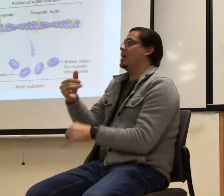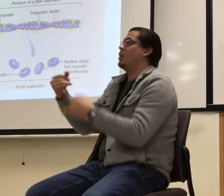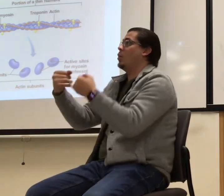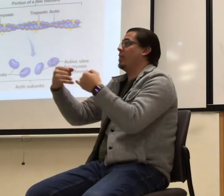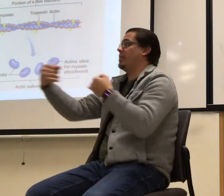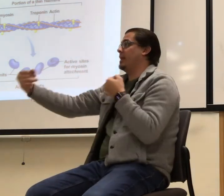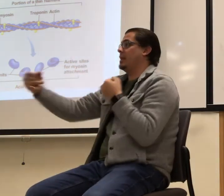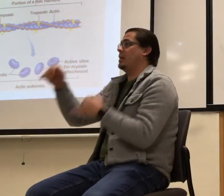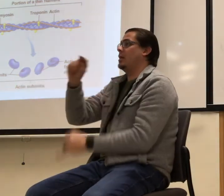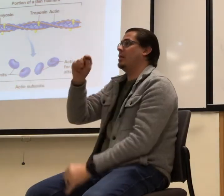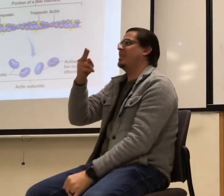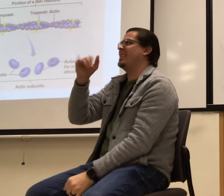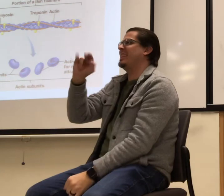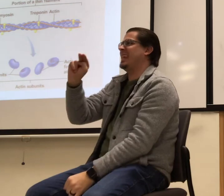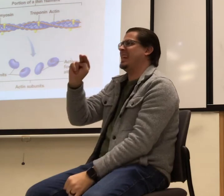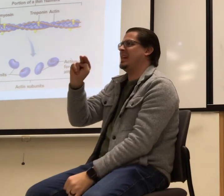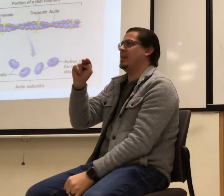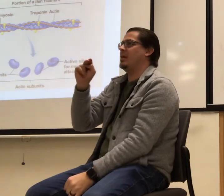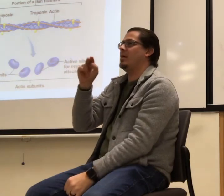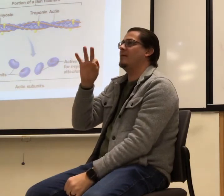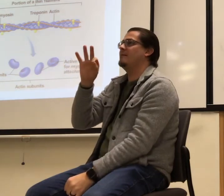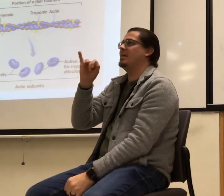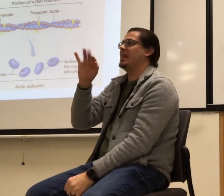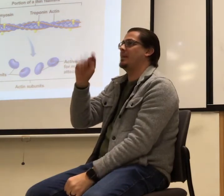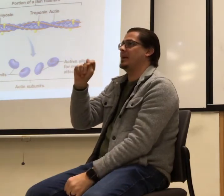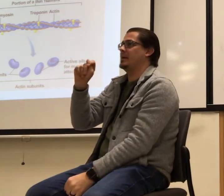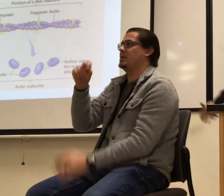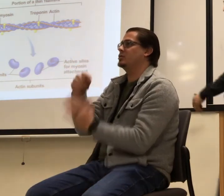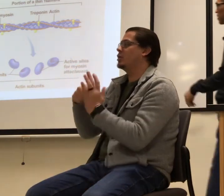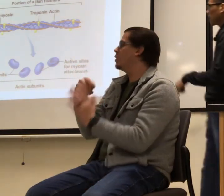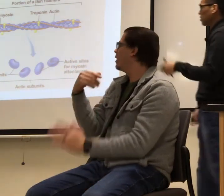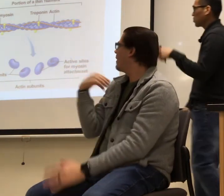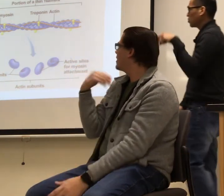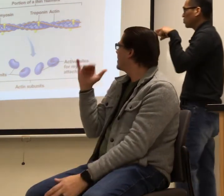what it interacts with, is shown here. It kind of reminds me of like